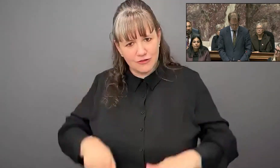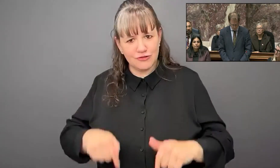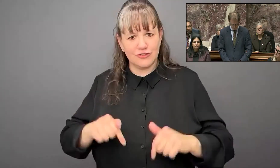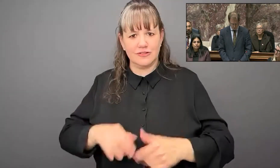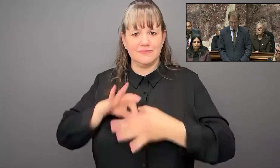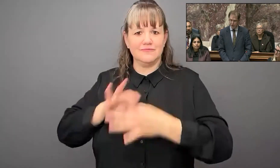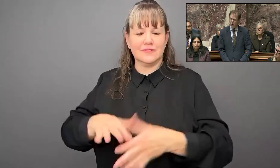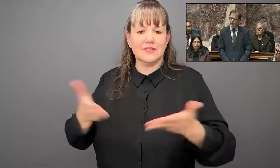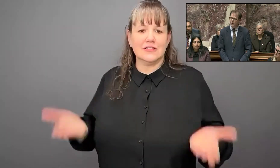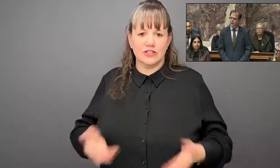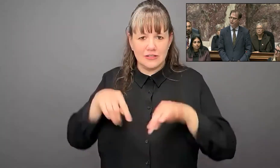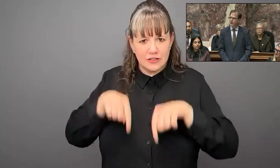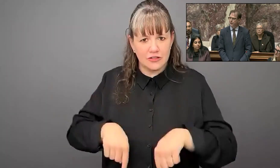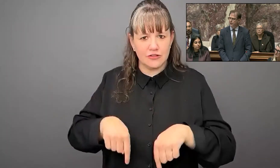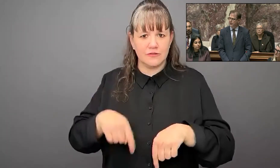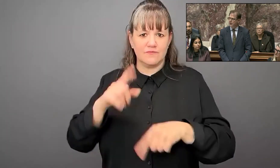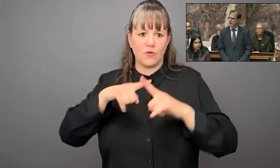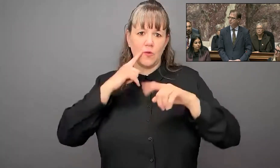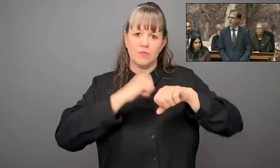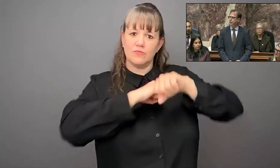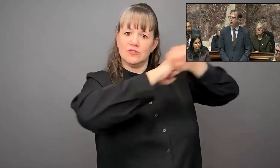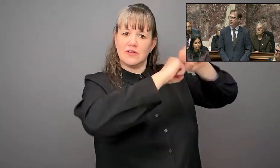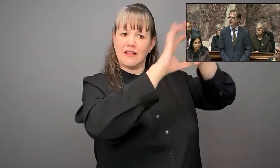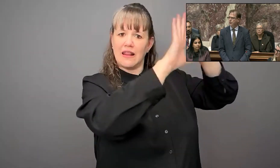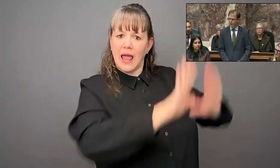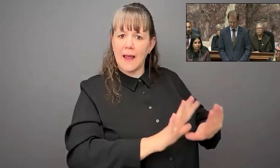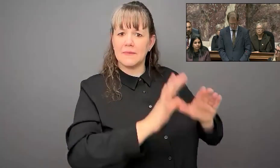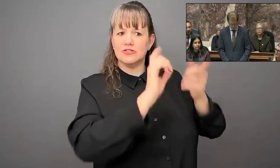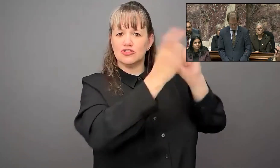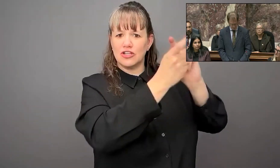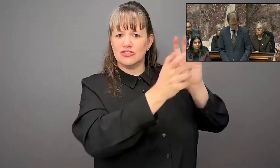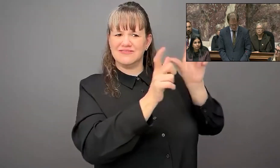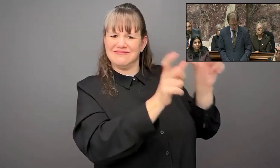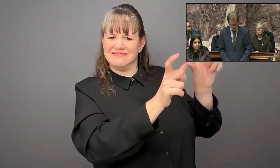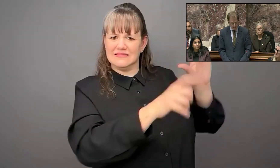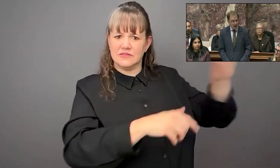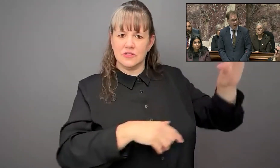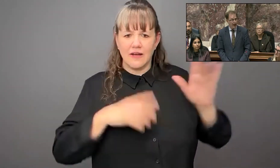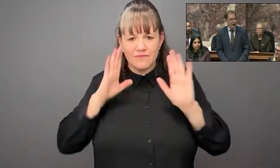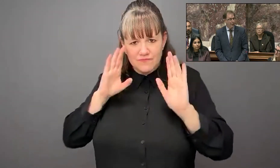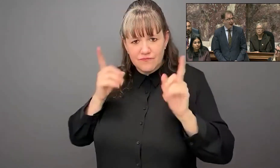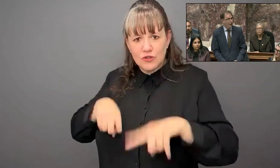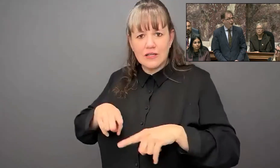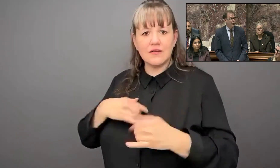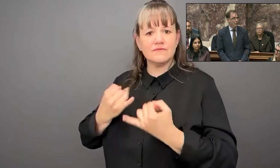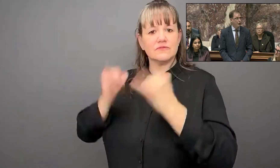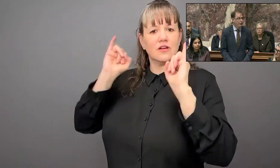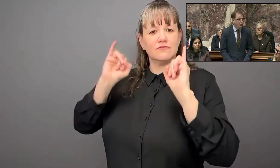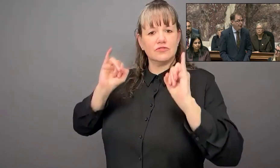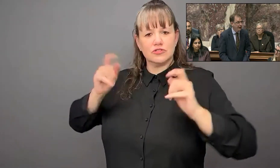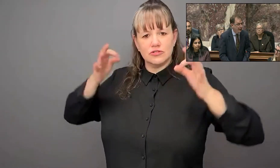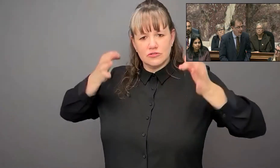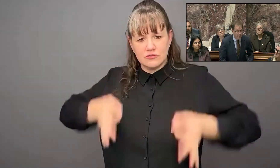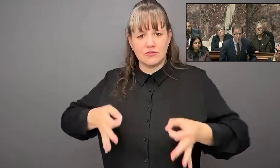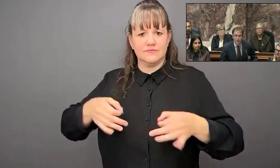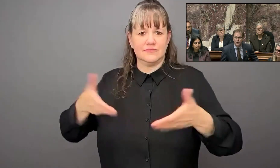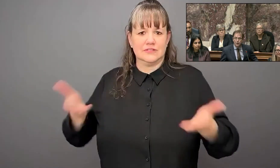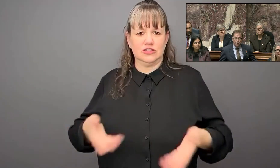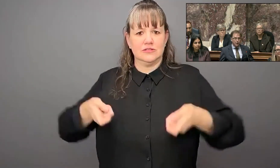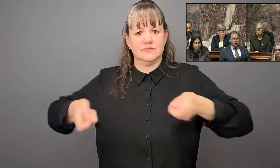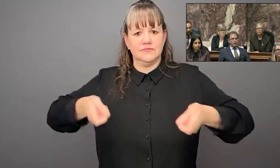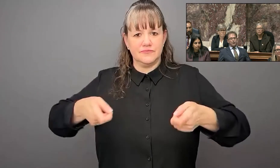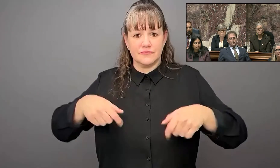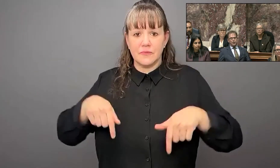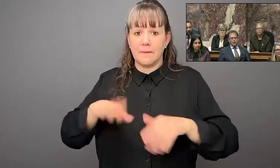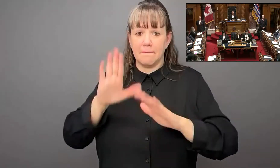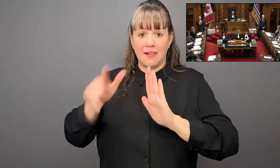need to build to secure our energy sovereignty. Bill 14 will assist us in this task. I'm proud to move first reading.